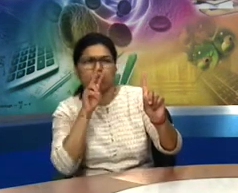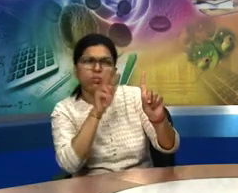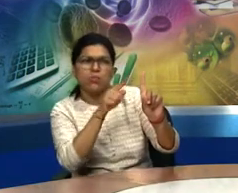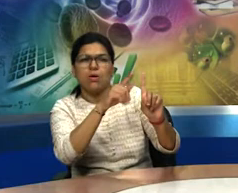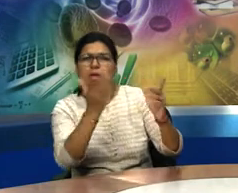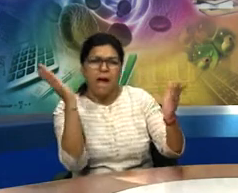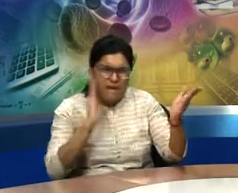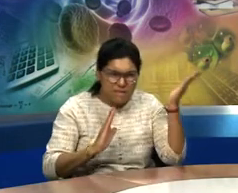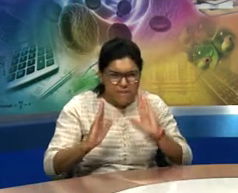Mahatma Gandhi